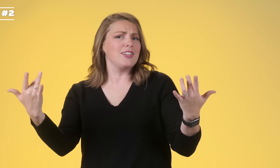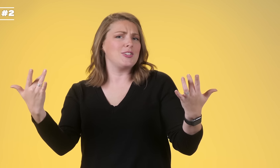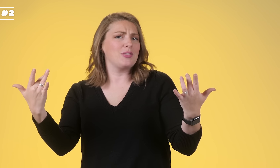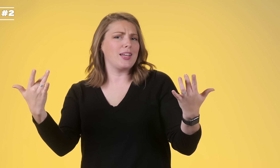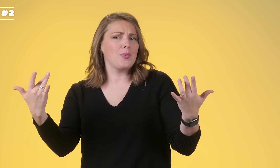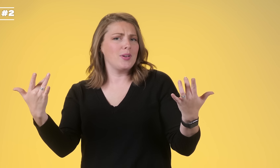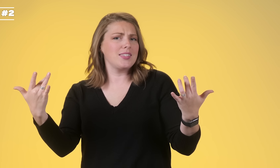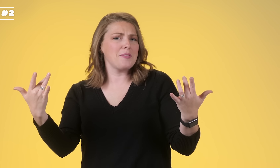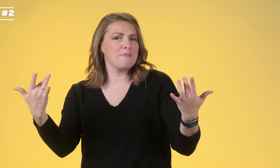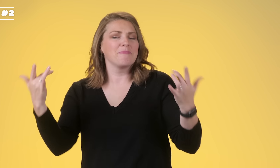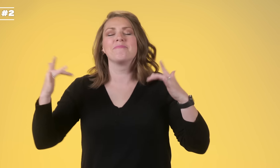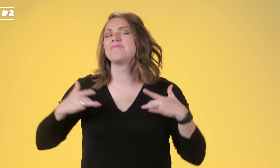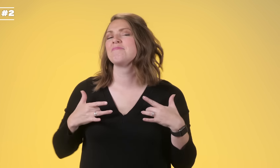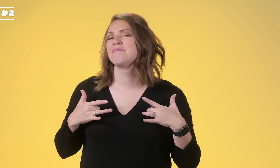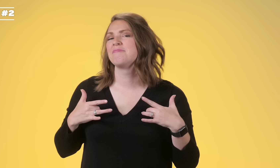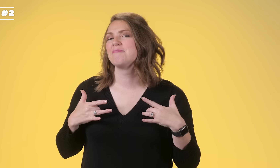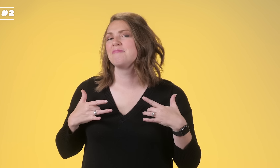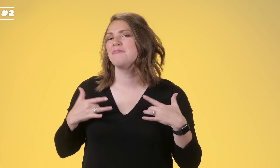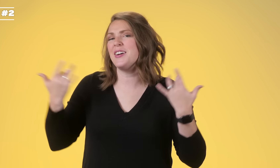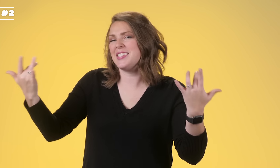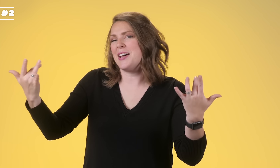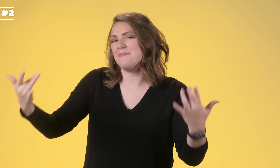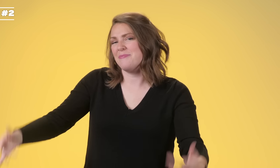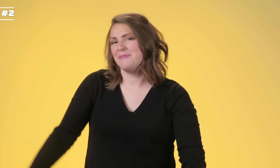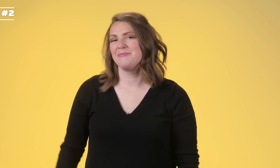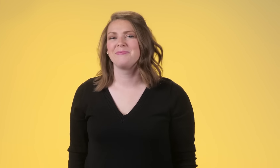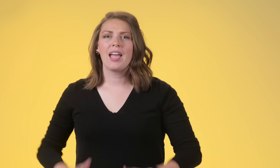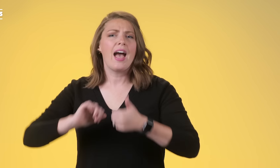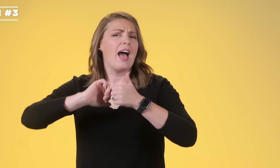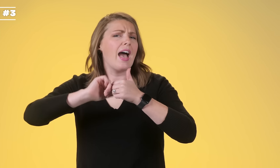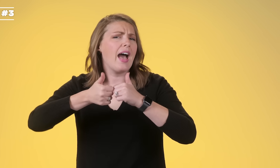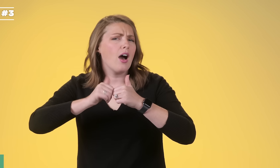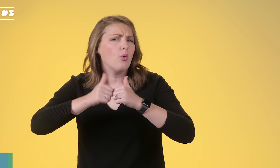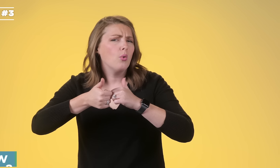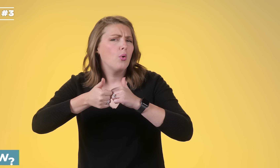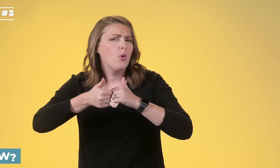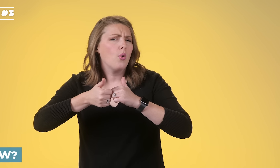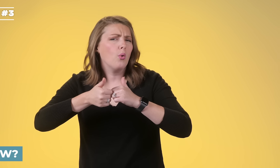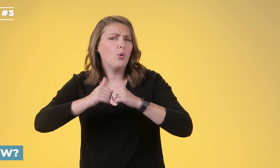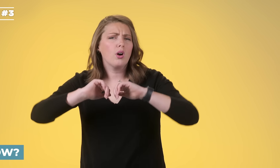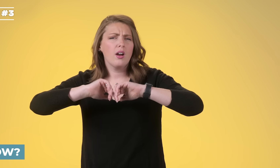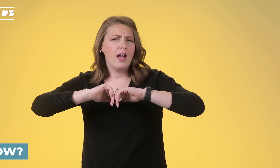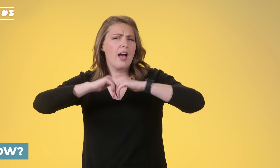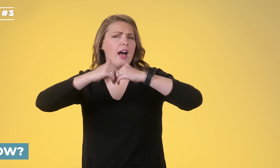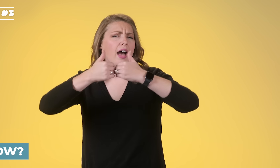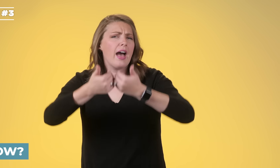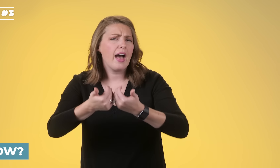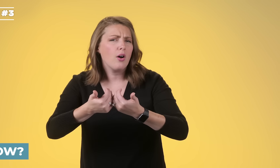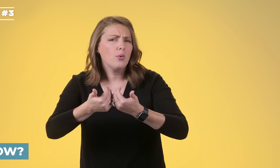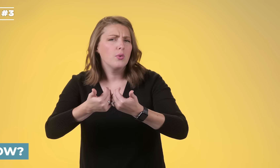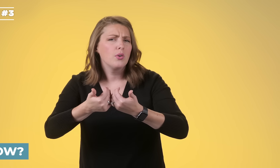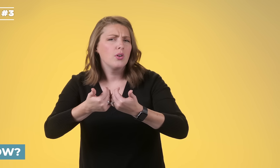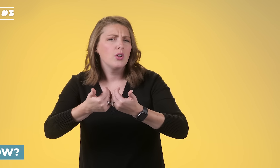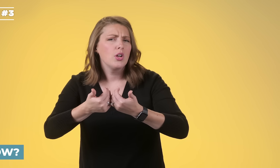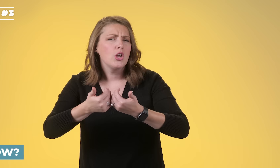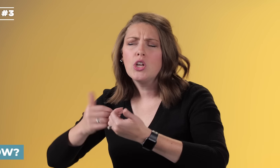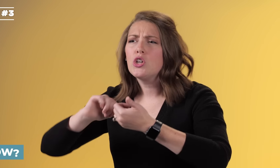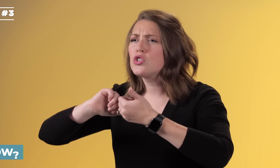attitude like, what's up? What's up? How or how. You're